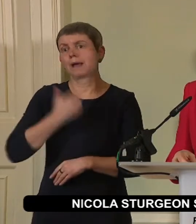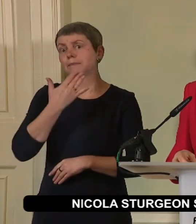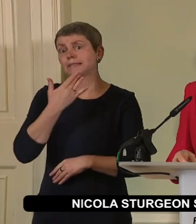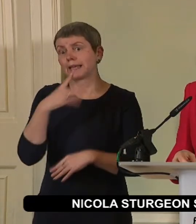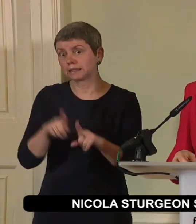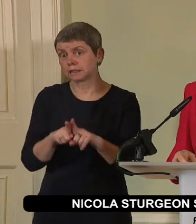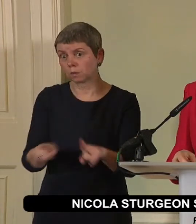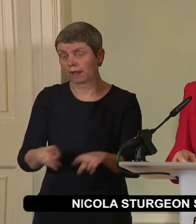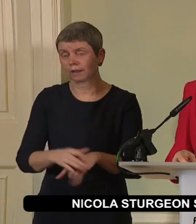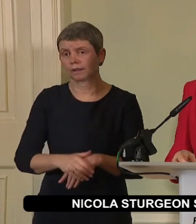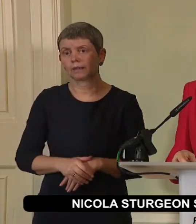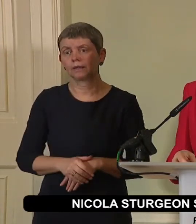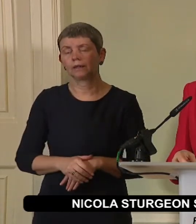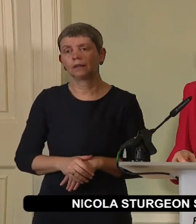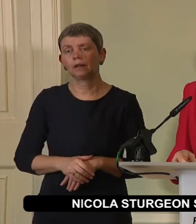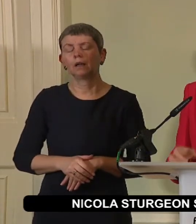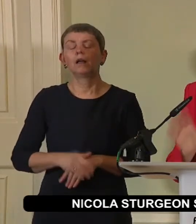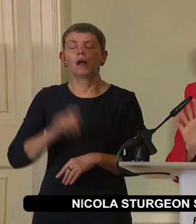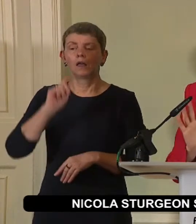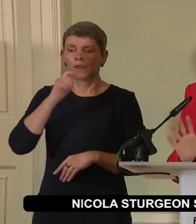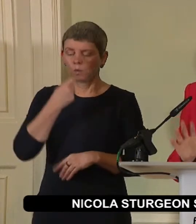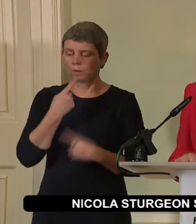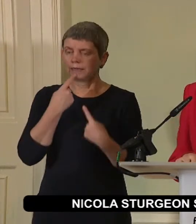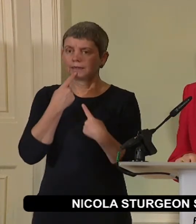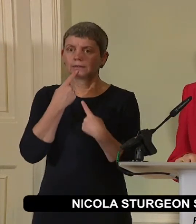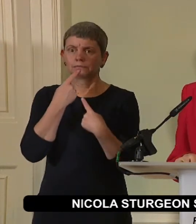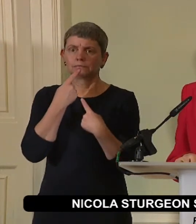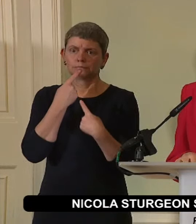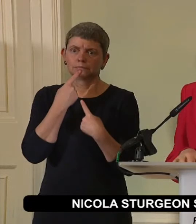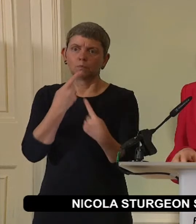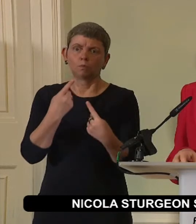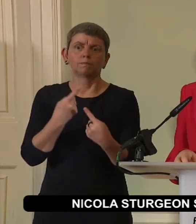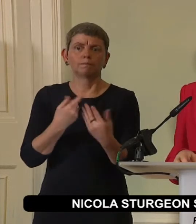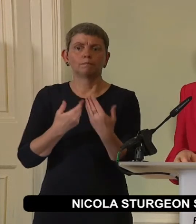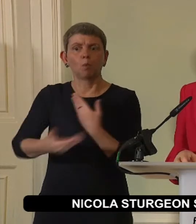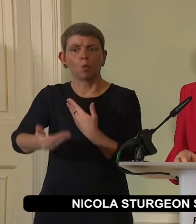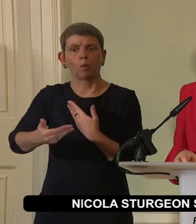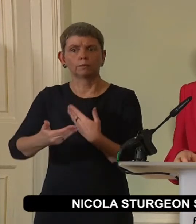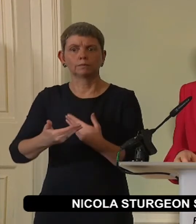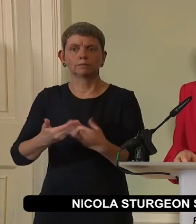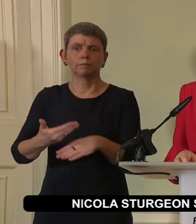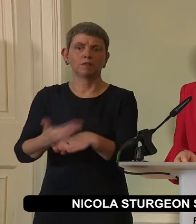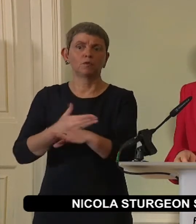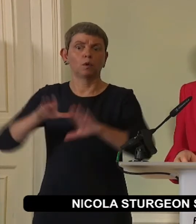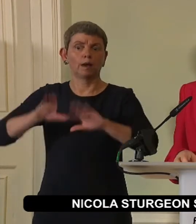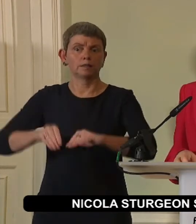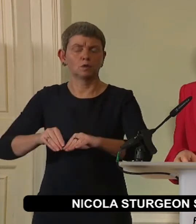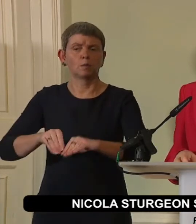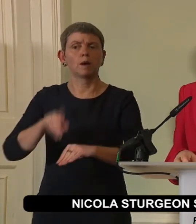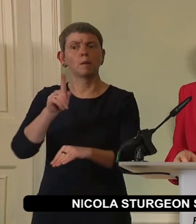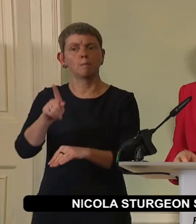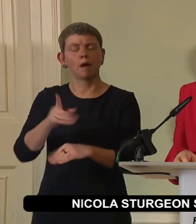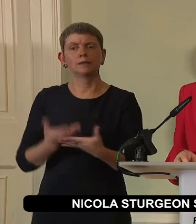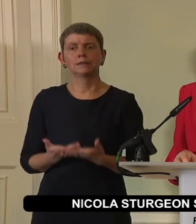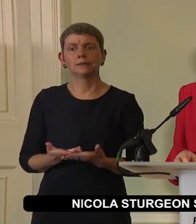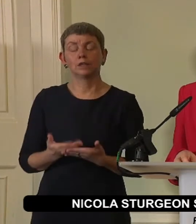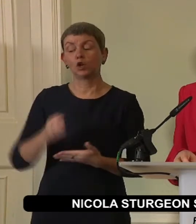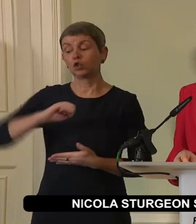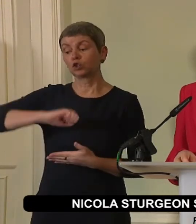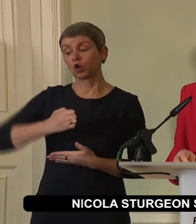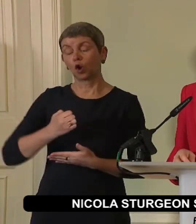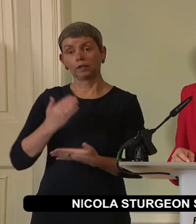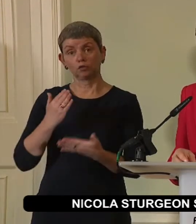say before I demit office, but allow me some brief reflections now. Scotland is a changed country